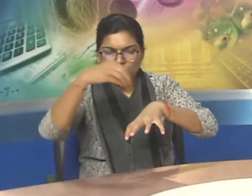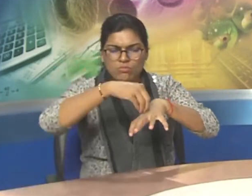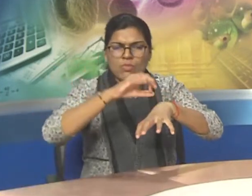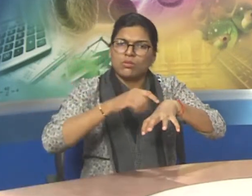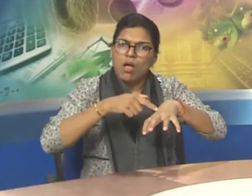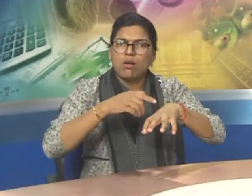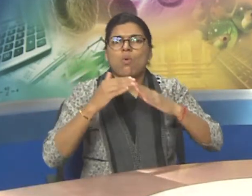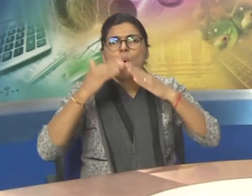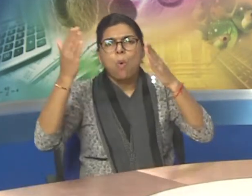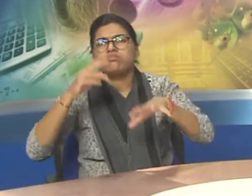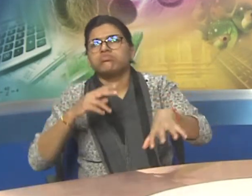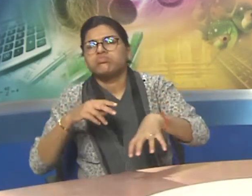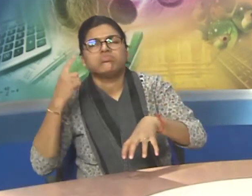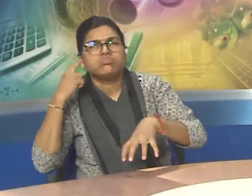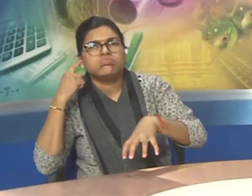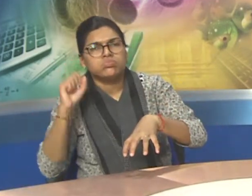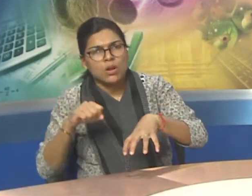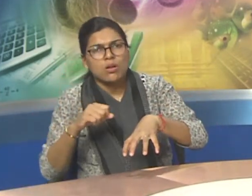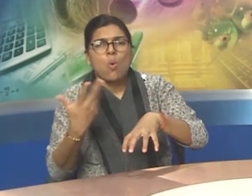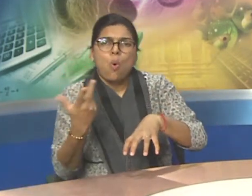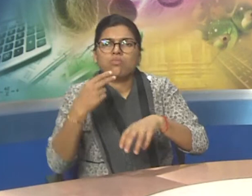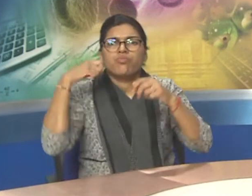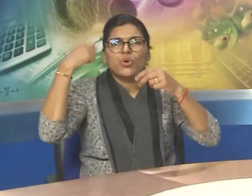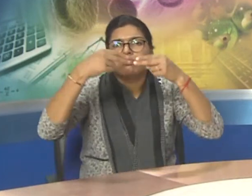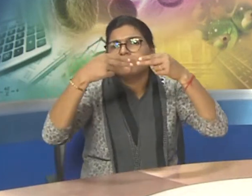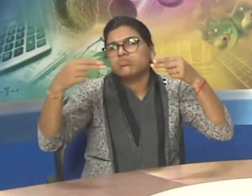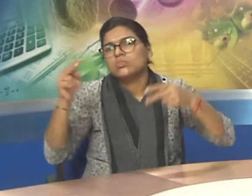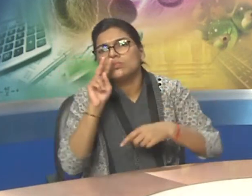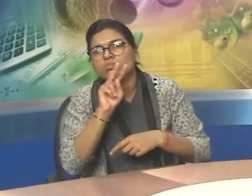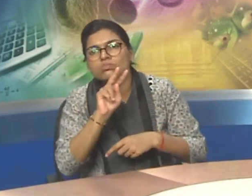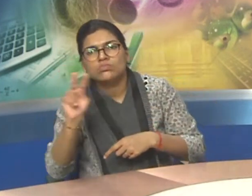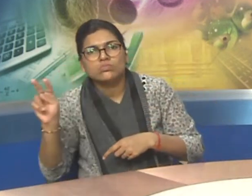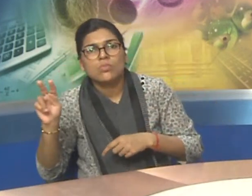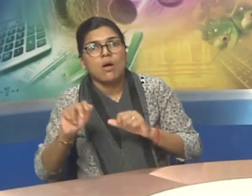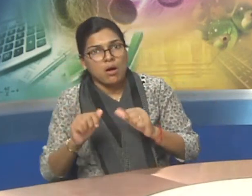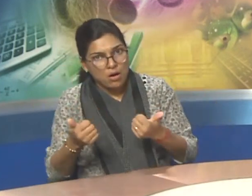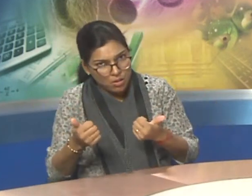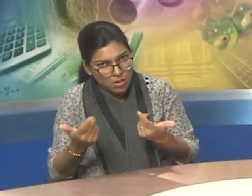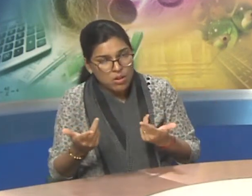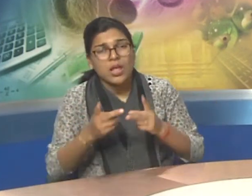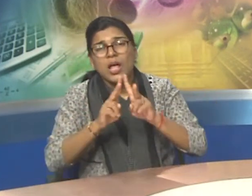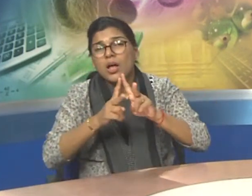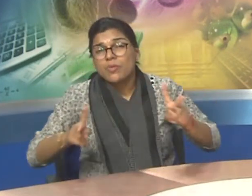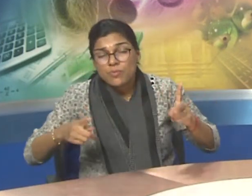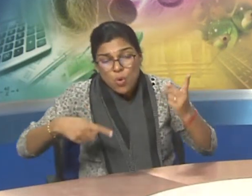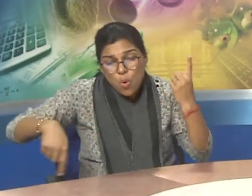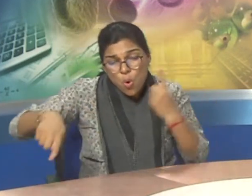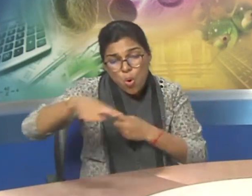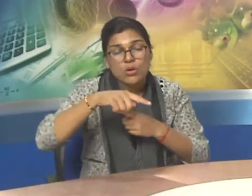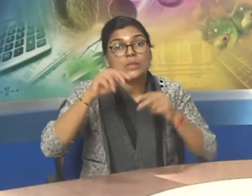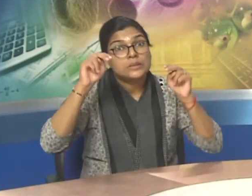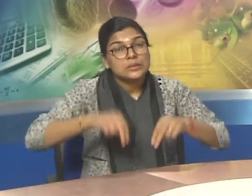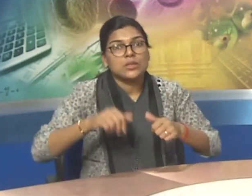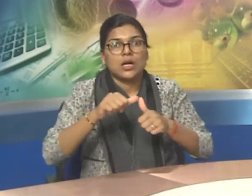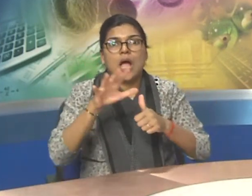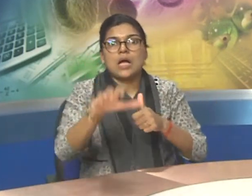video material, tape material, recorded material, and all they are used by different types